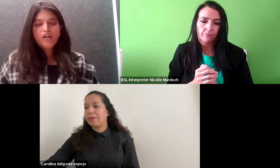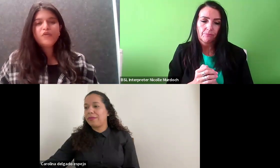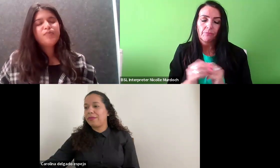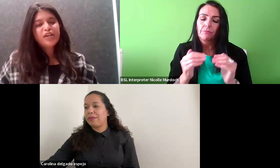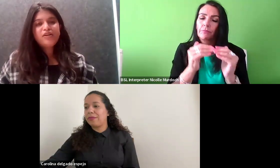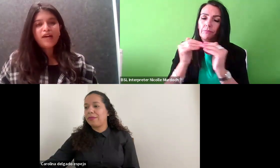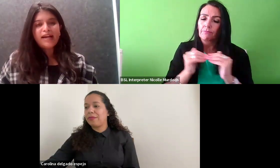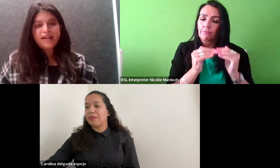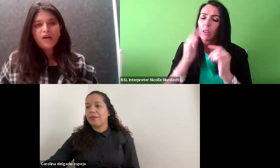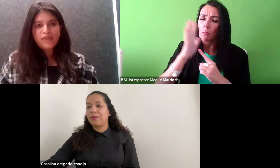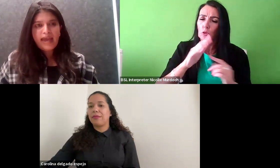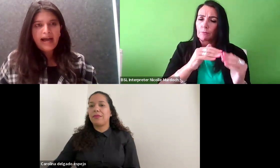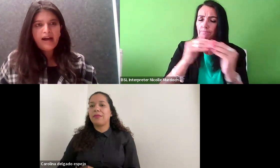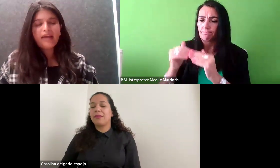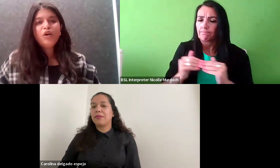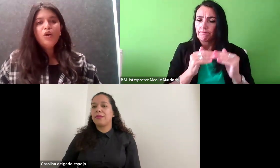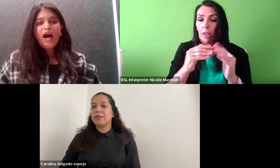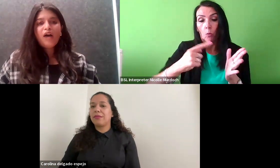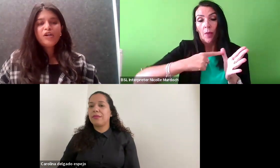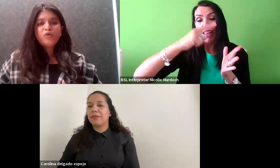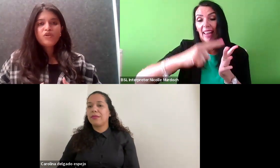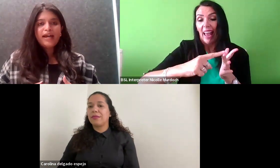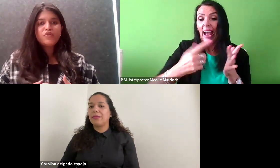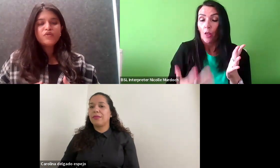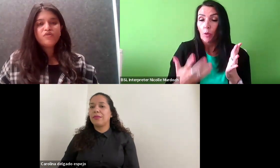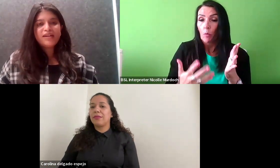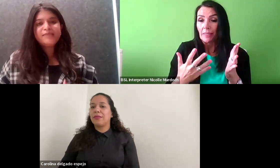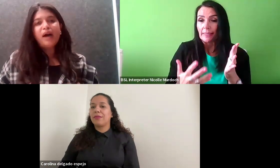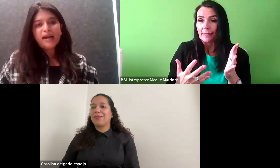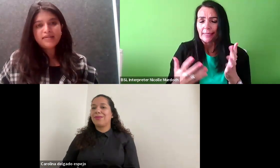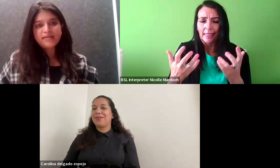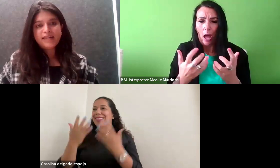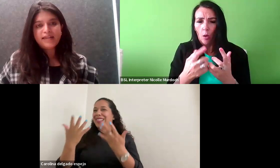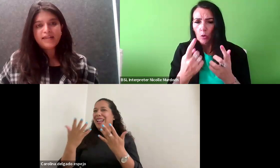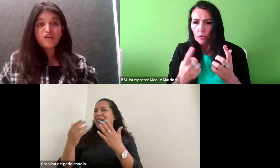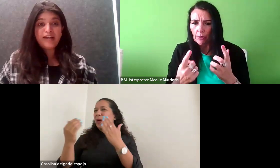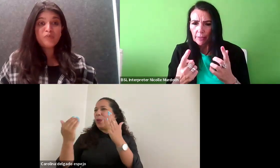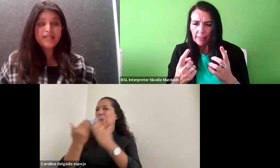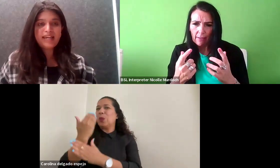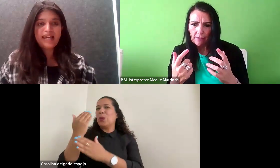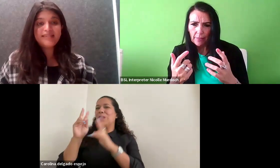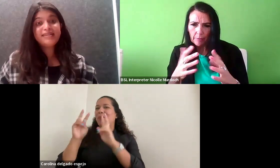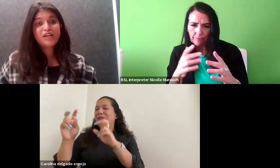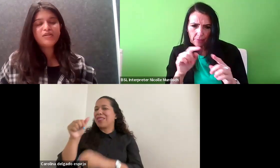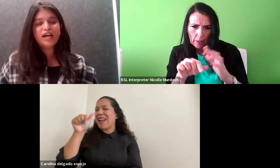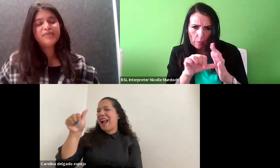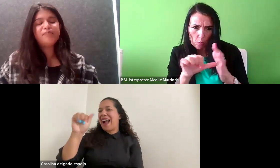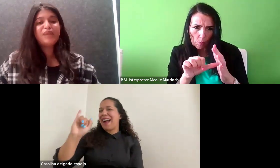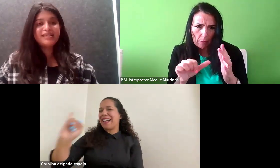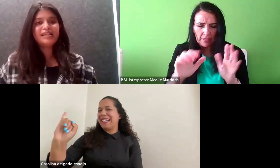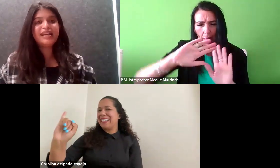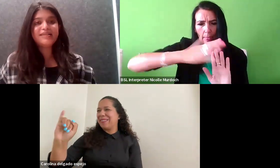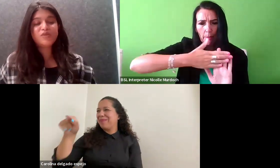equity. So especially right now with AI, how are you trying to address biases? How are you trying to mitigate